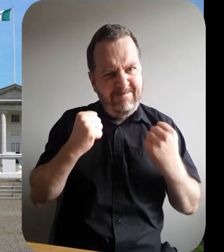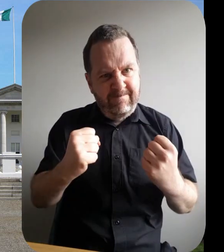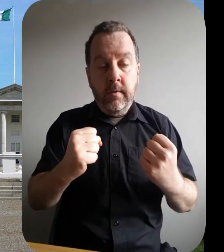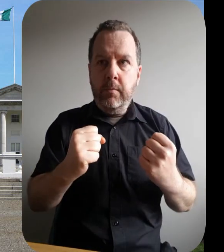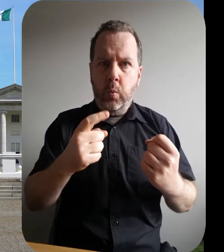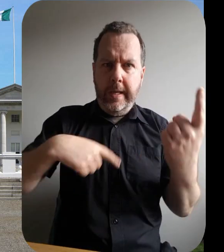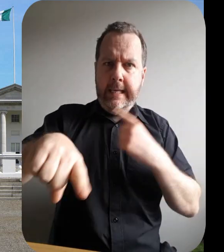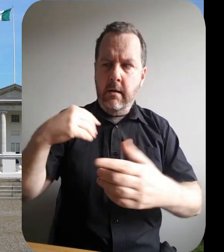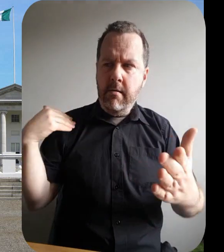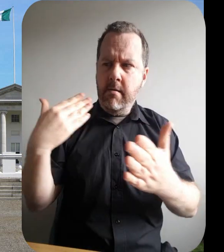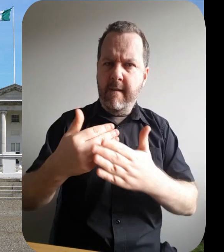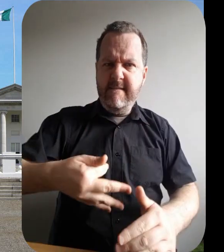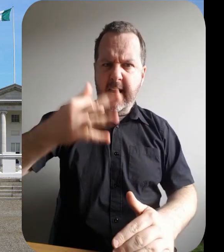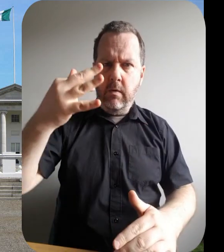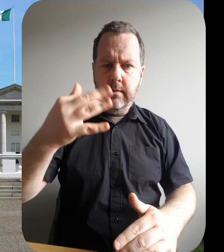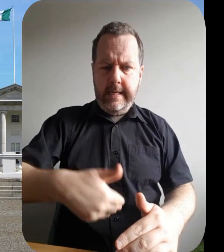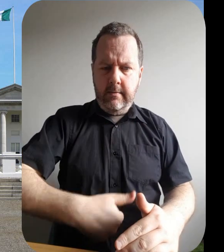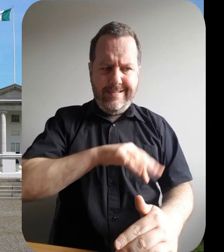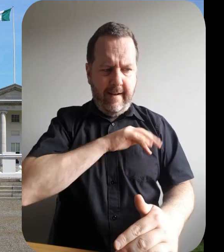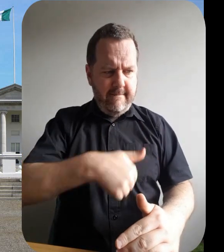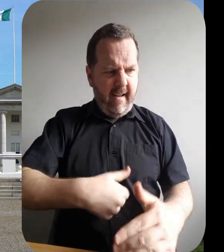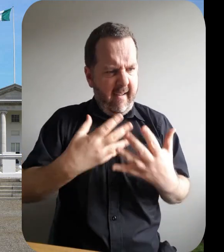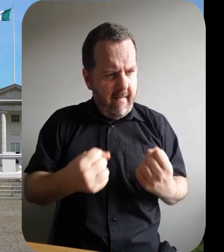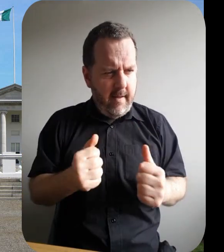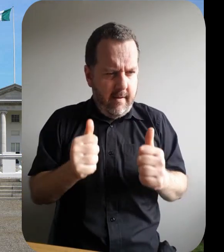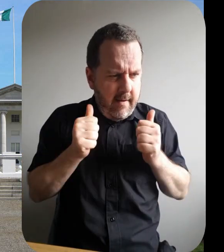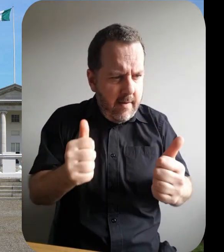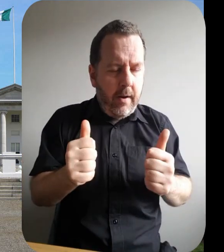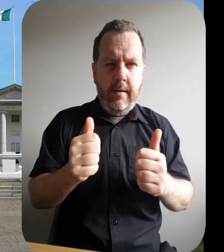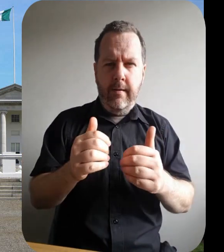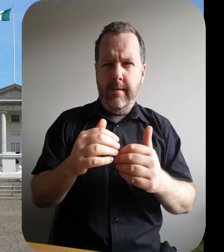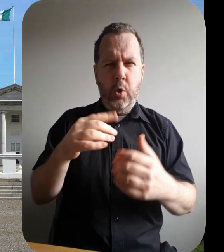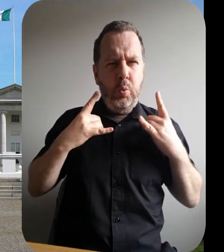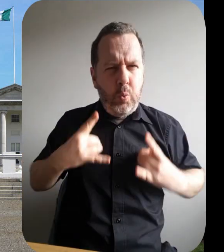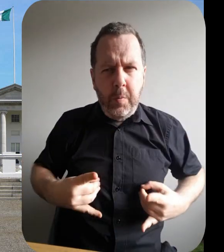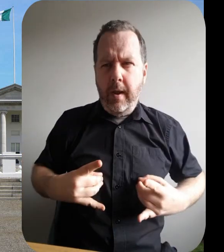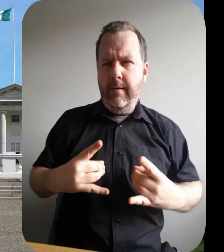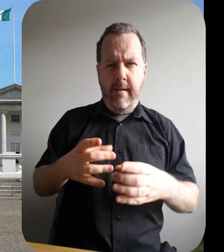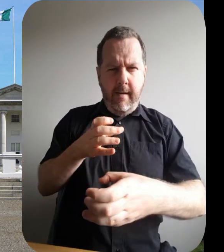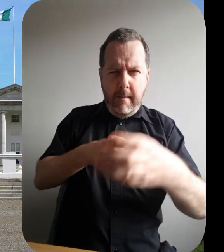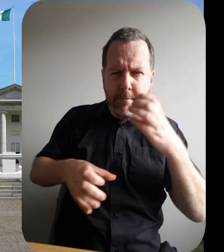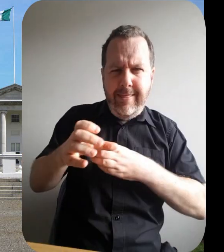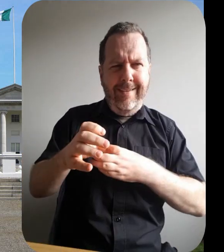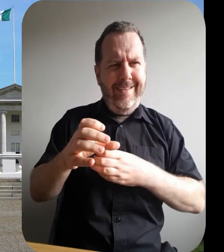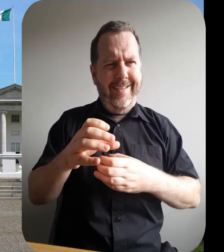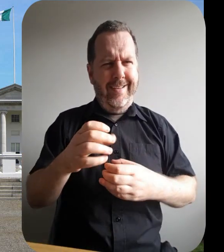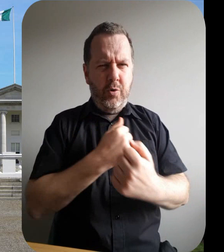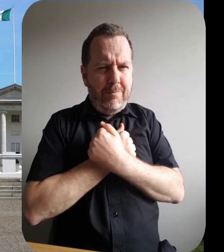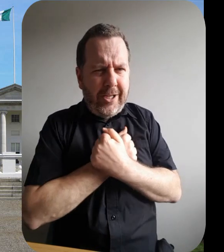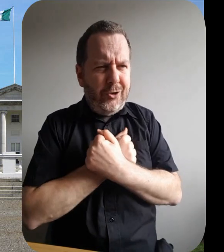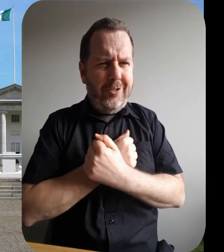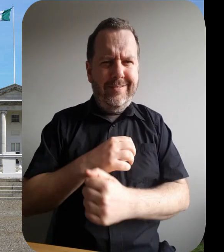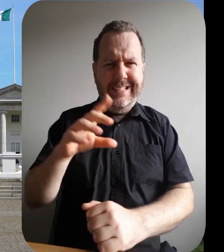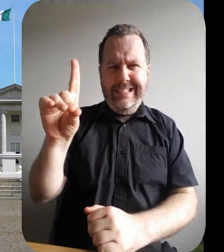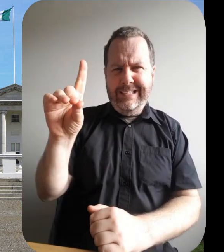we're discovering within ourselves new capabilities in terms of human decencies, of empathy